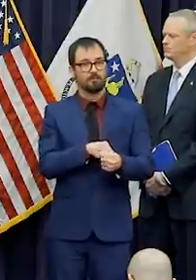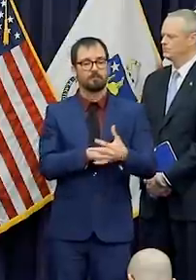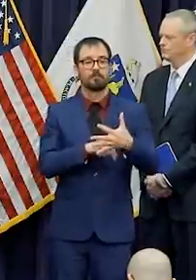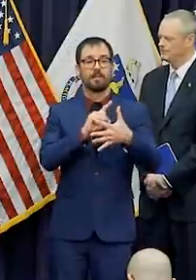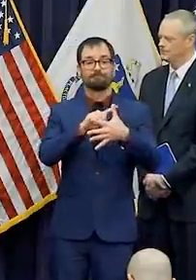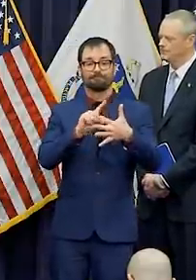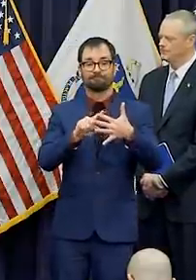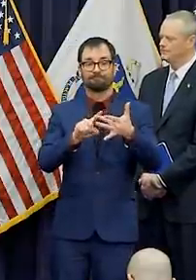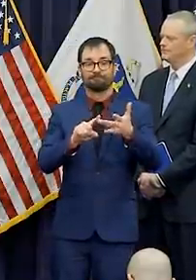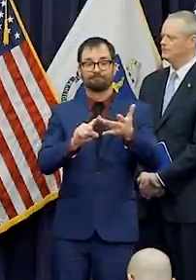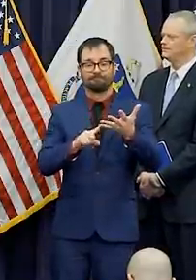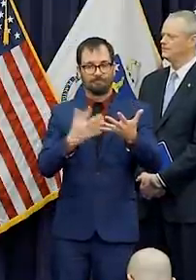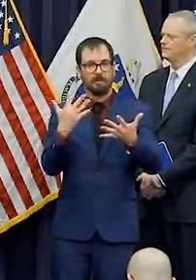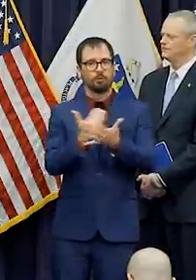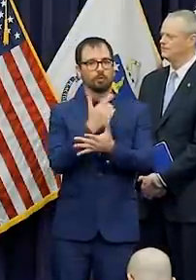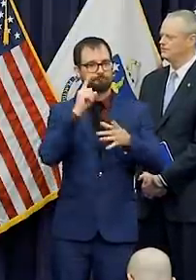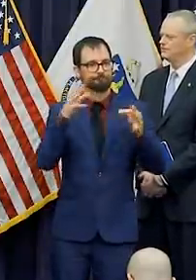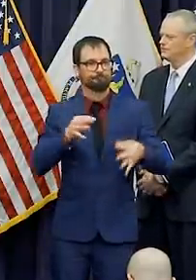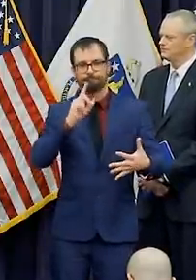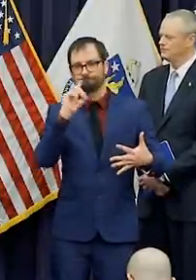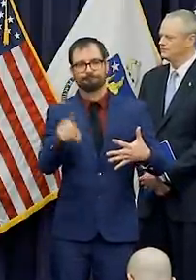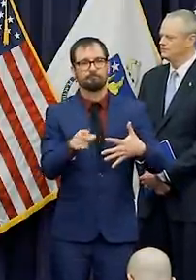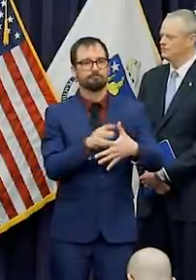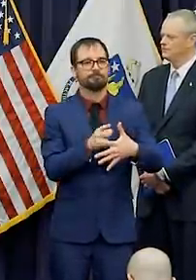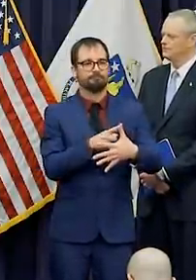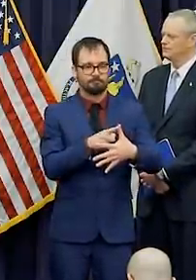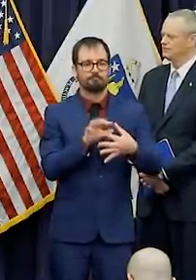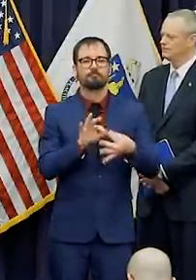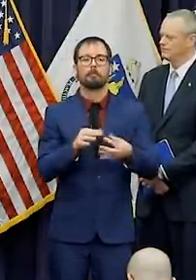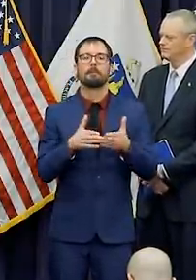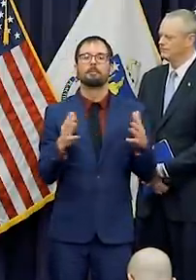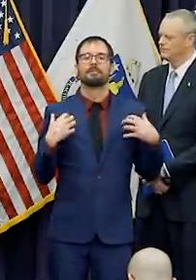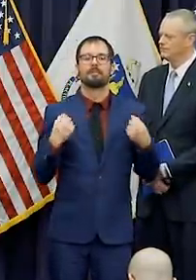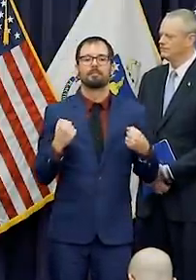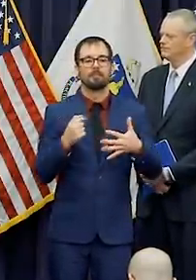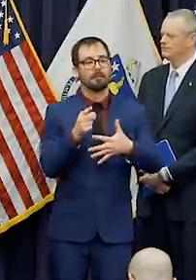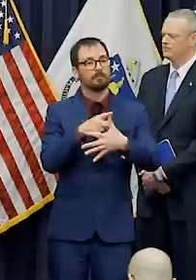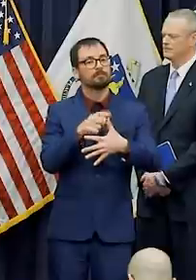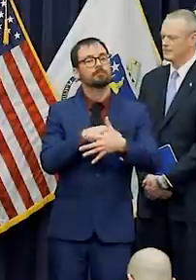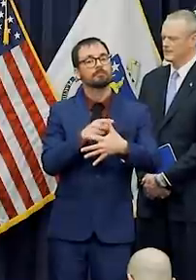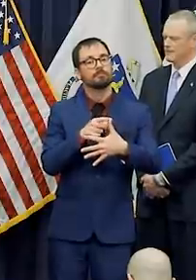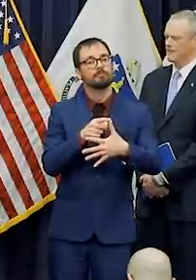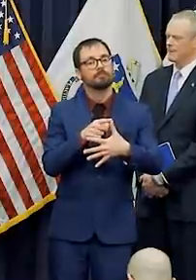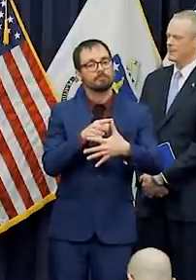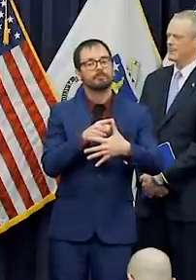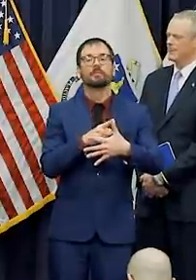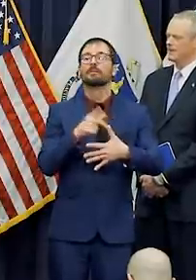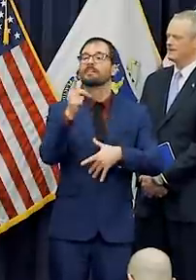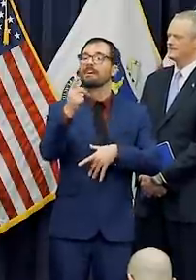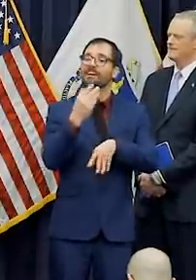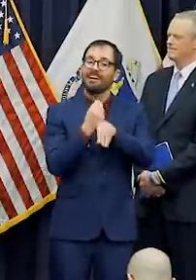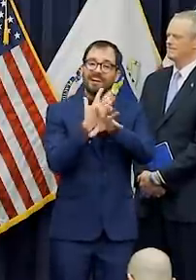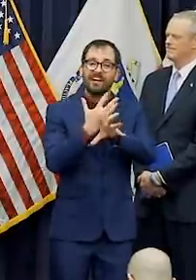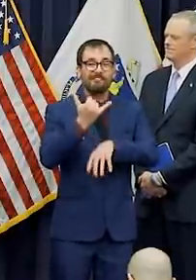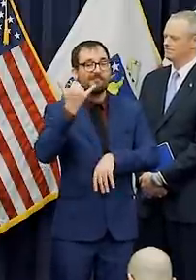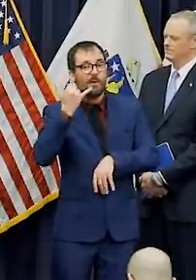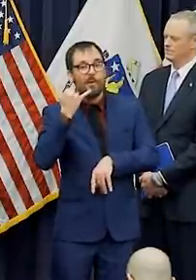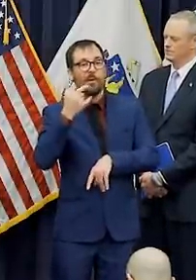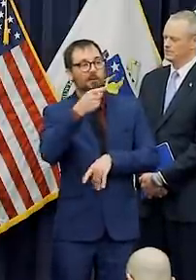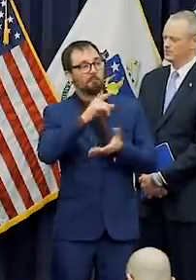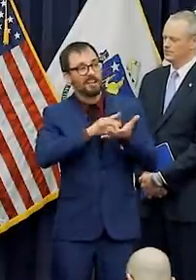first order immediately expands access to telehealth while we mitigate risk during the COVID-19